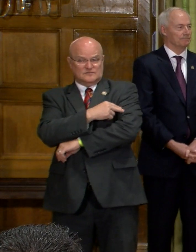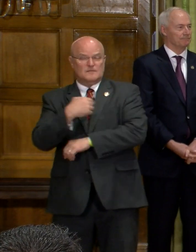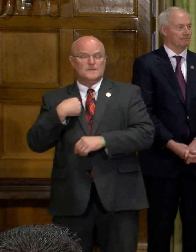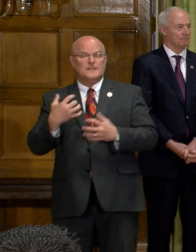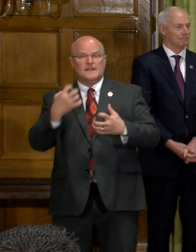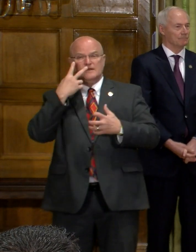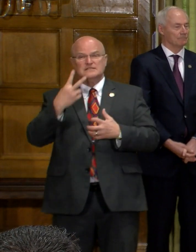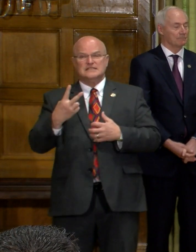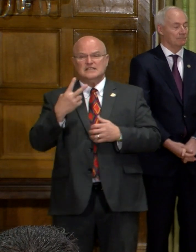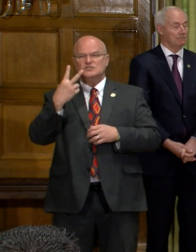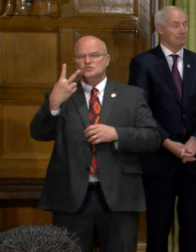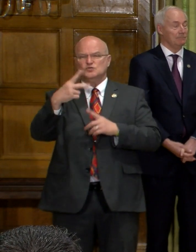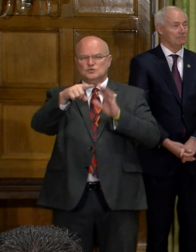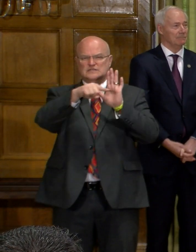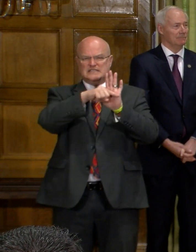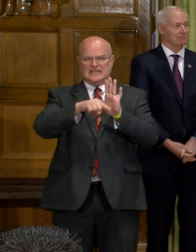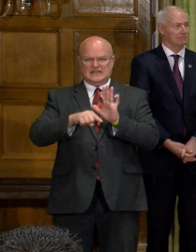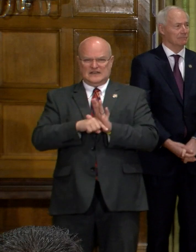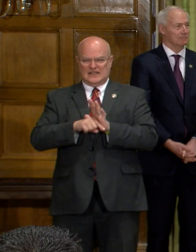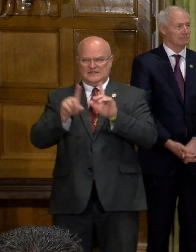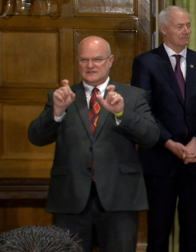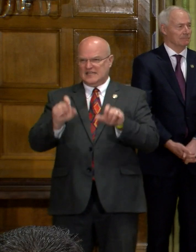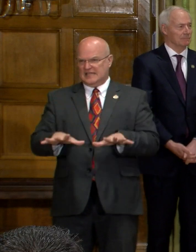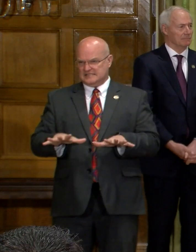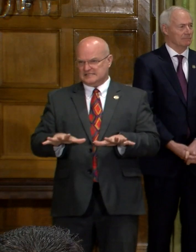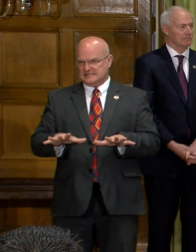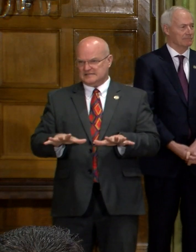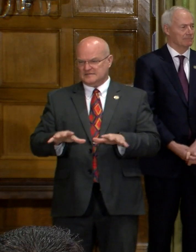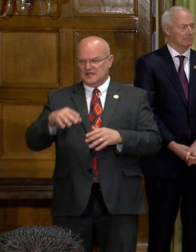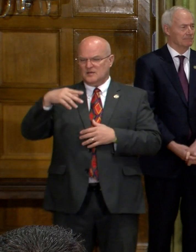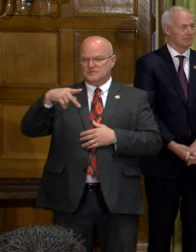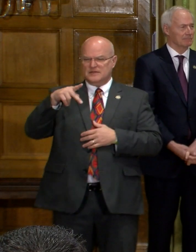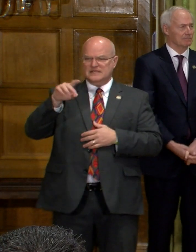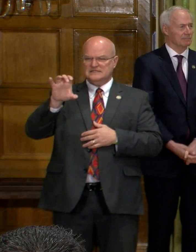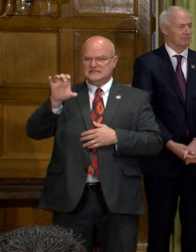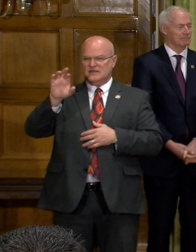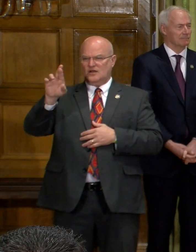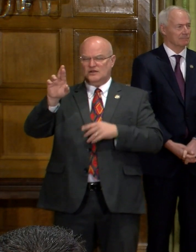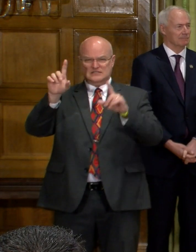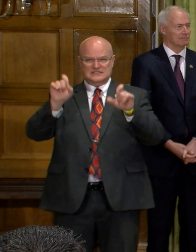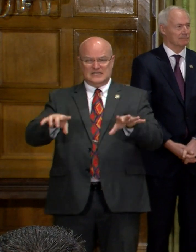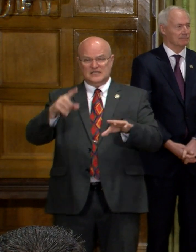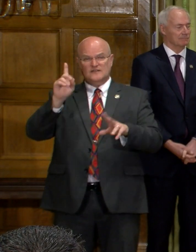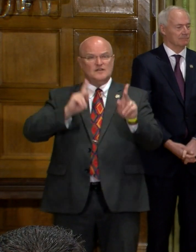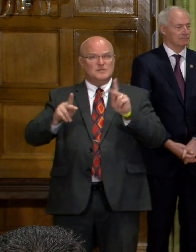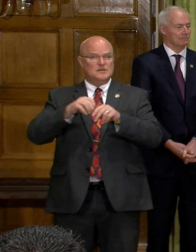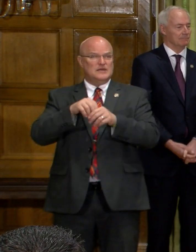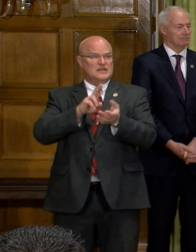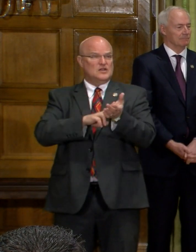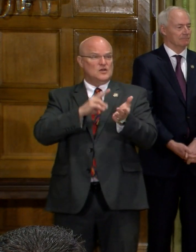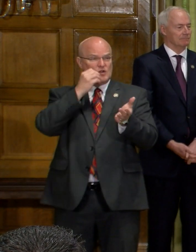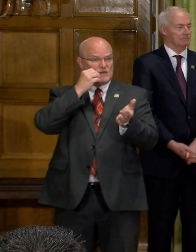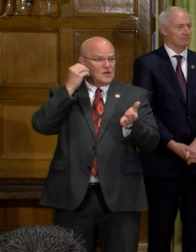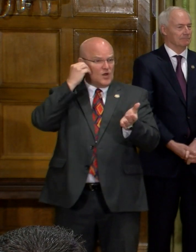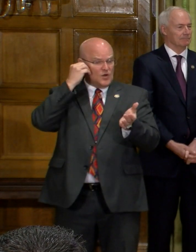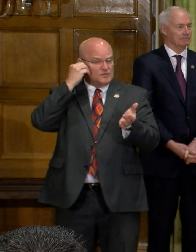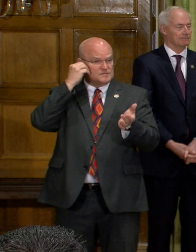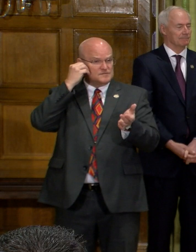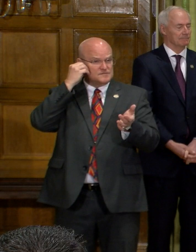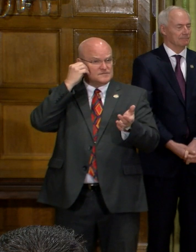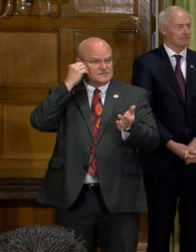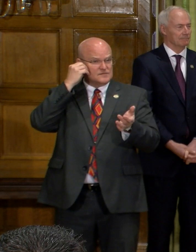see 2 negative tests, negative PCR tests. For those who are in a nursing home